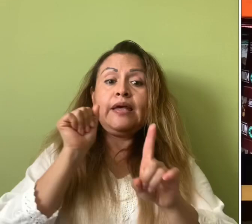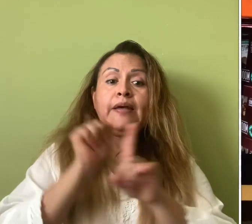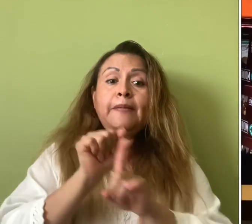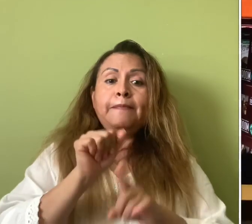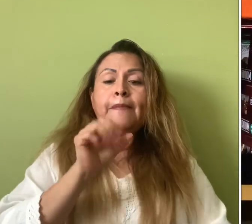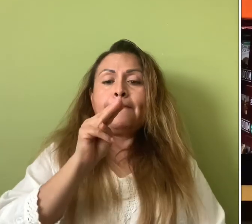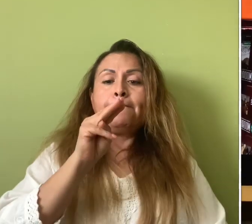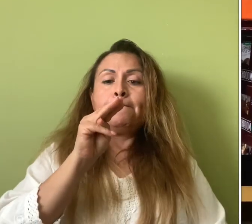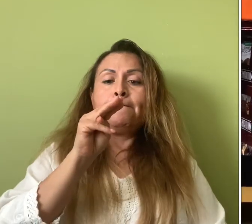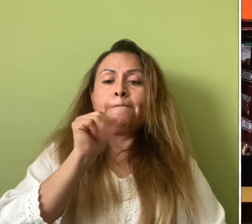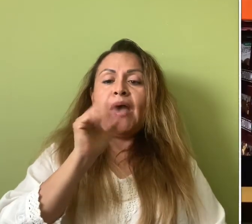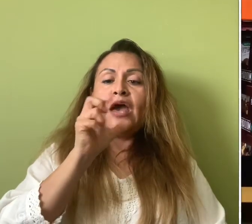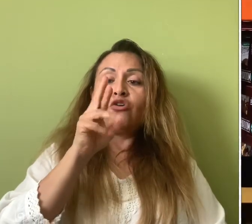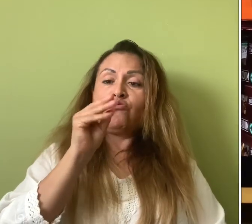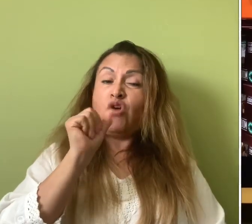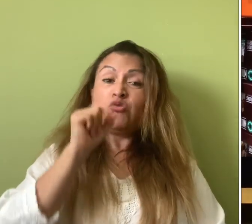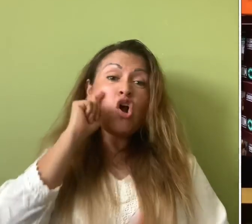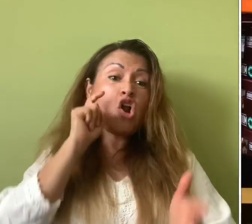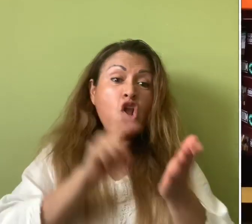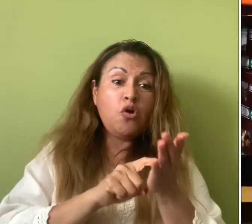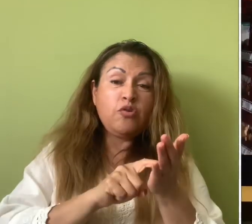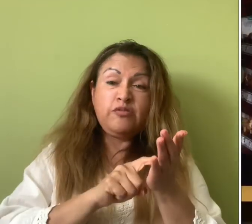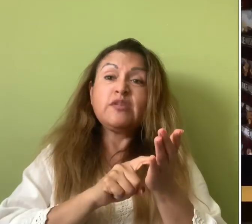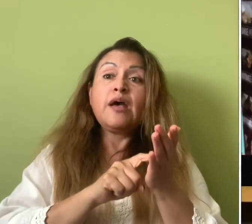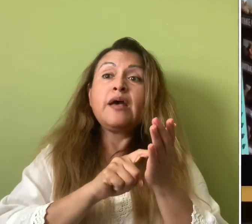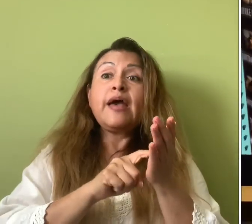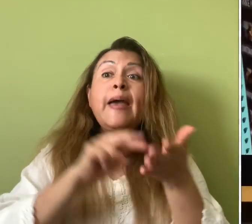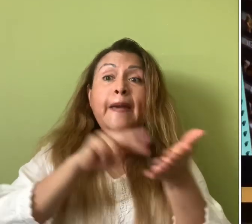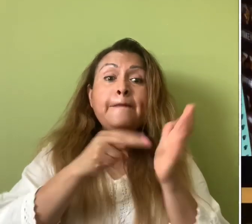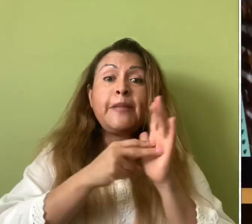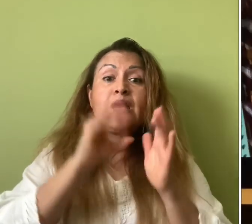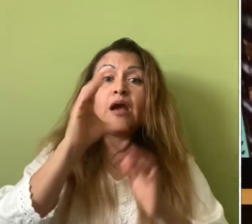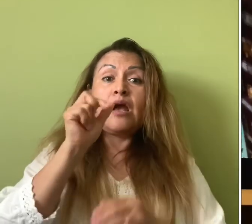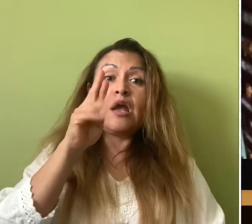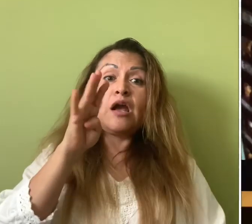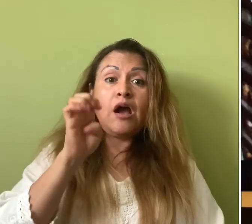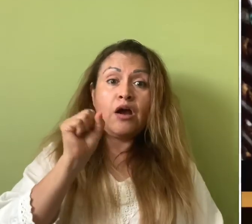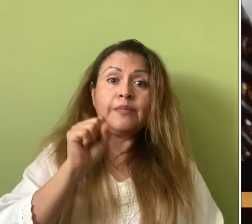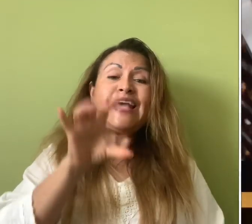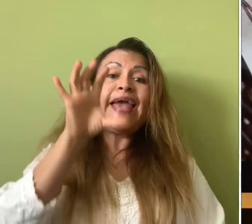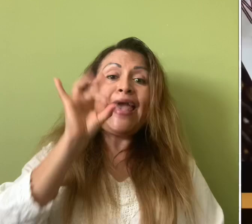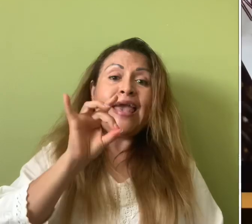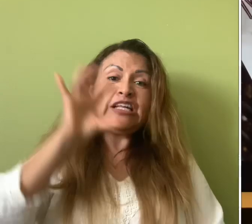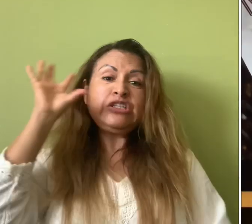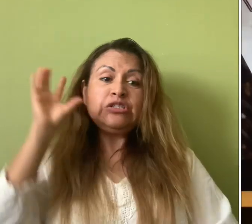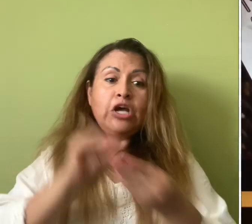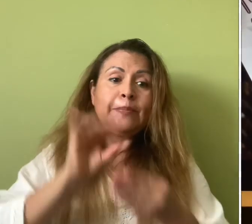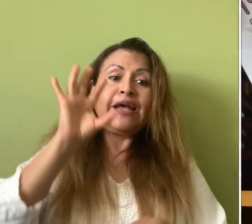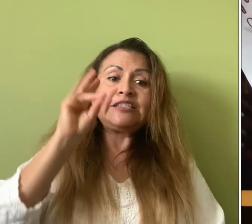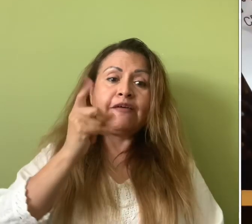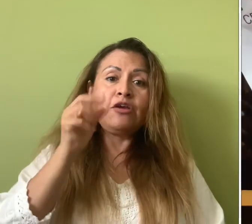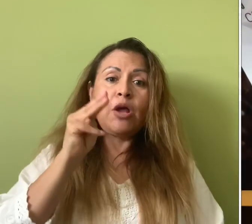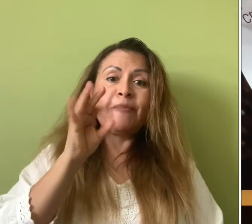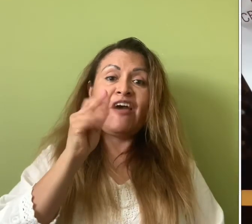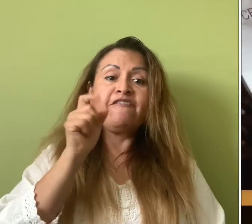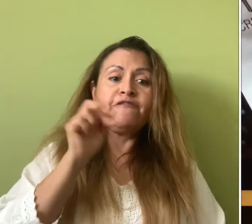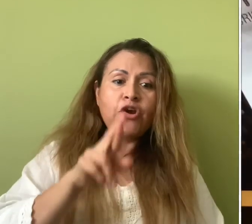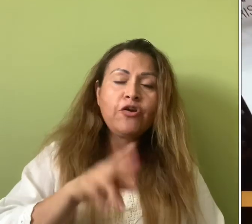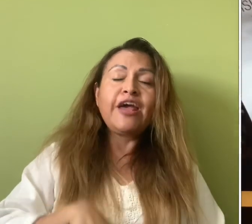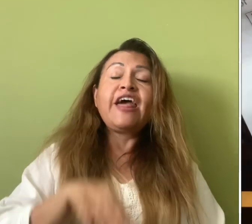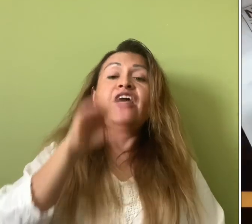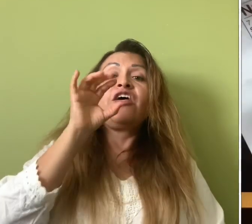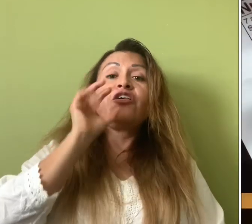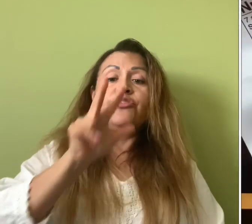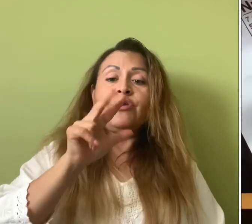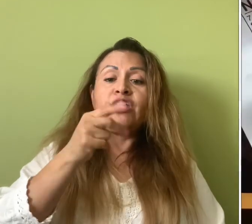right? Because I look first at the macros and I'm like, wow, 8 total, 7 grams of fiber, and 3 grams of added